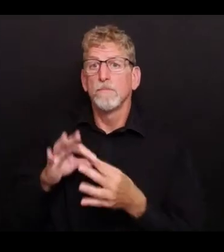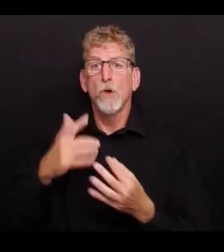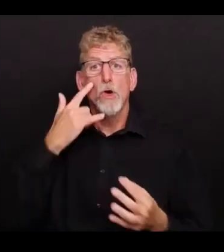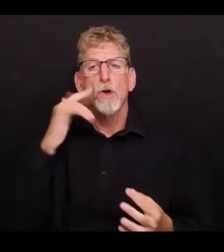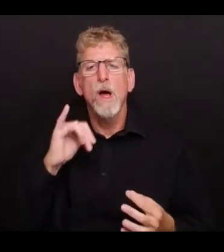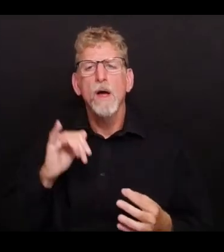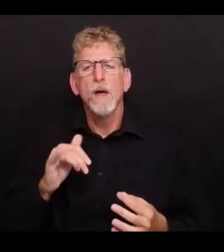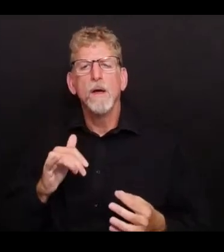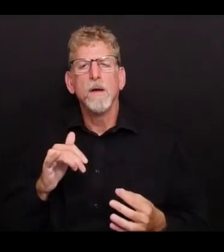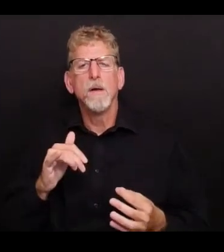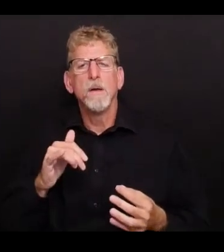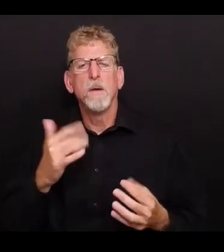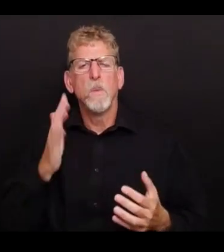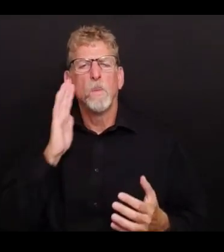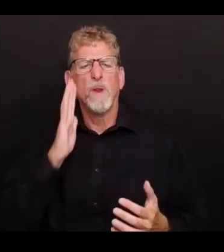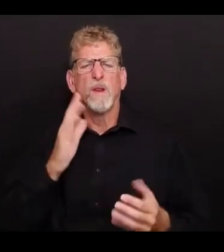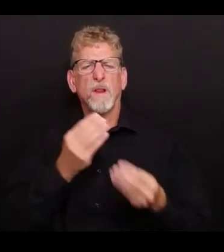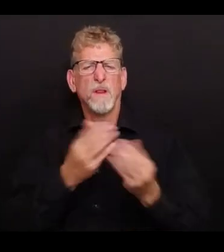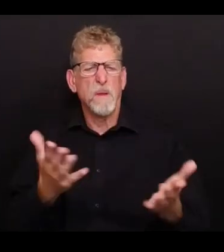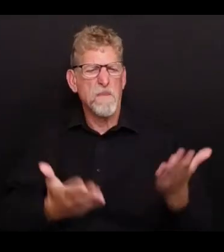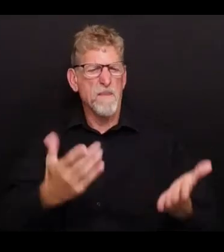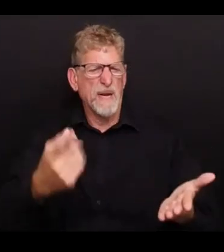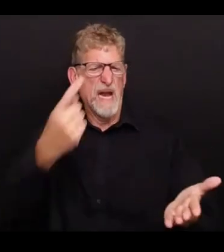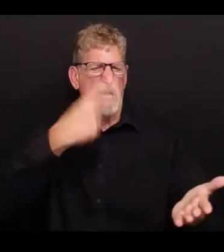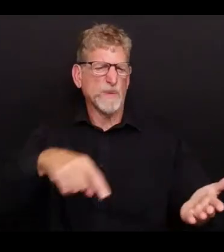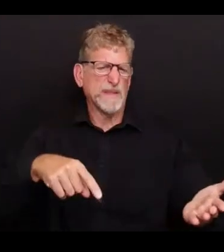you have anything more recent to share?